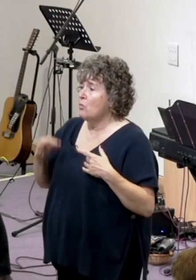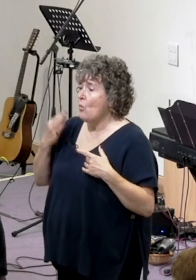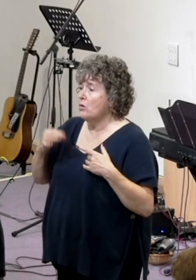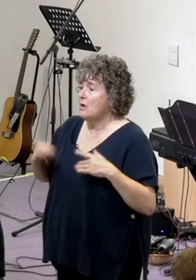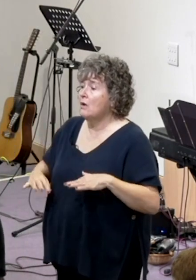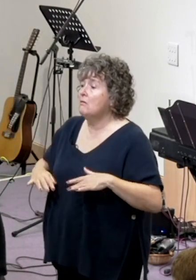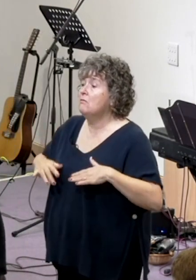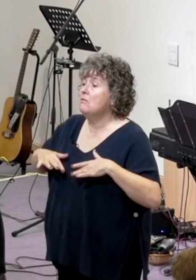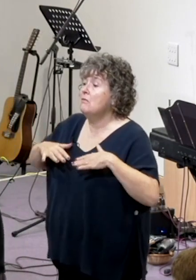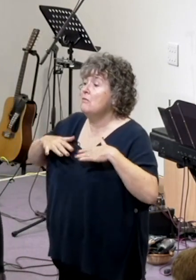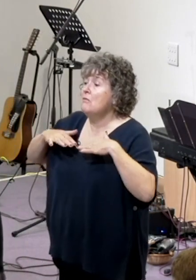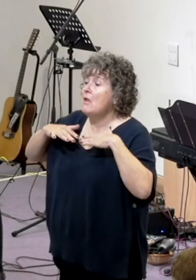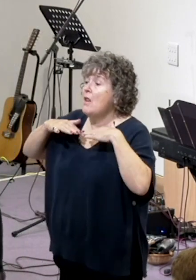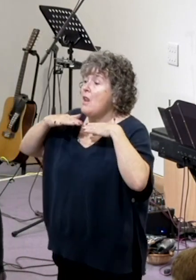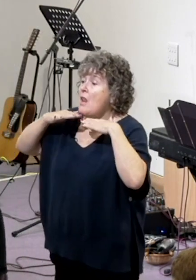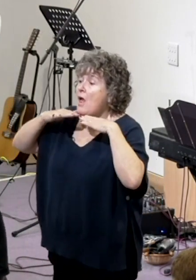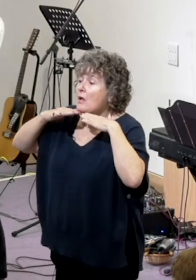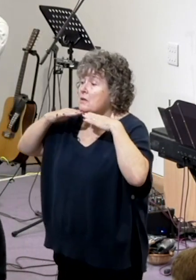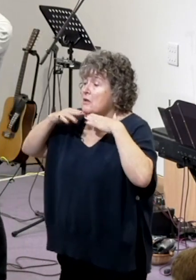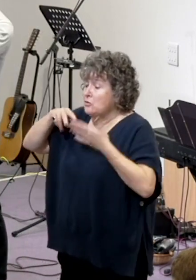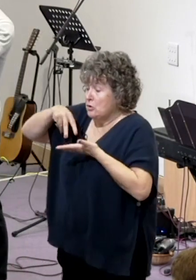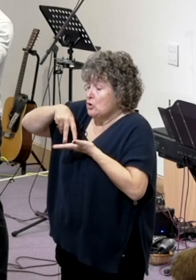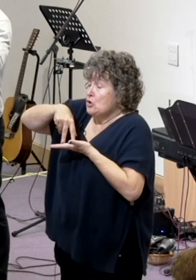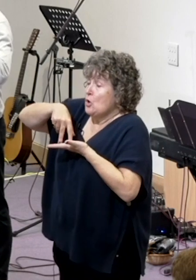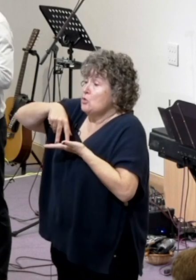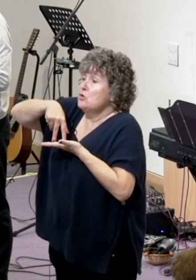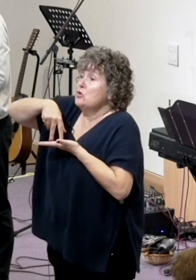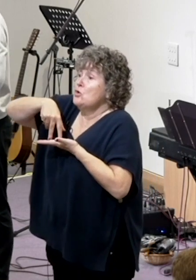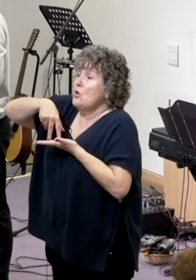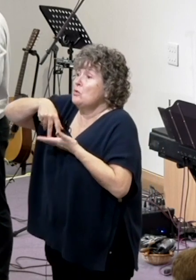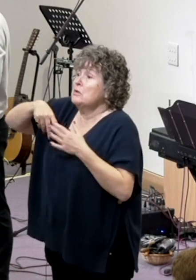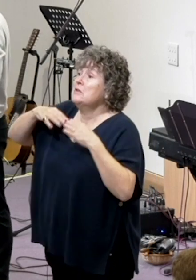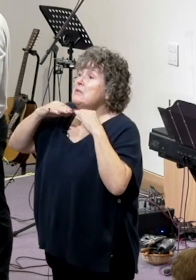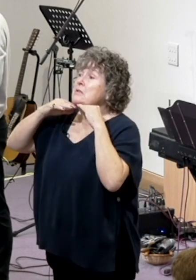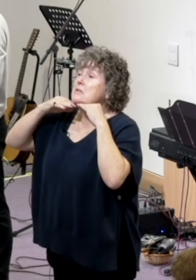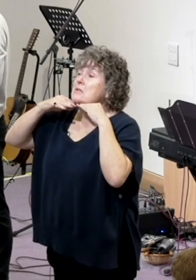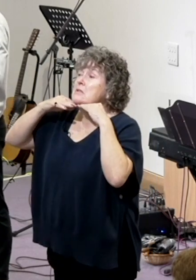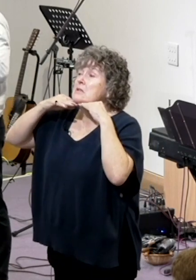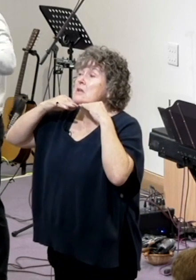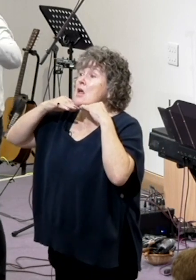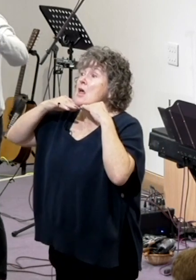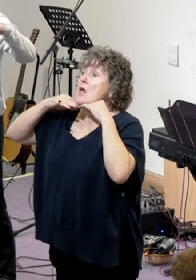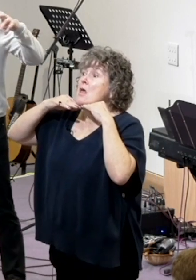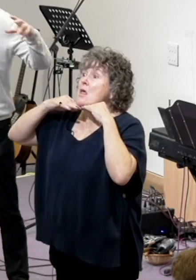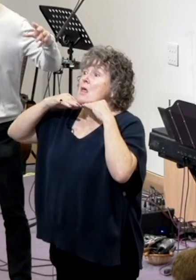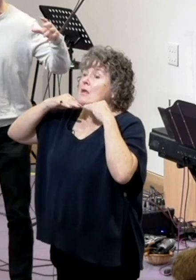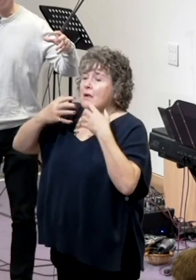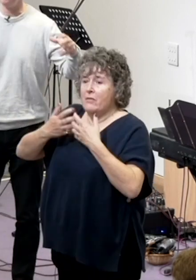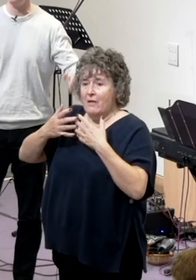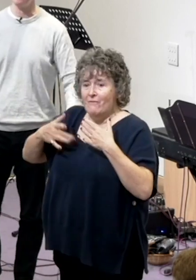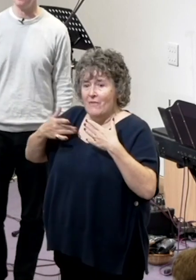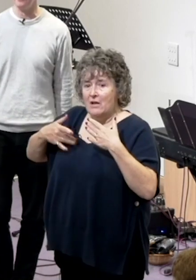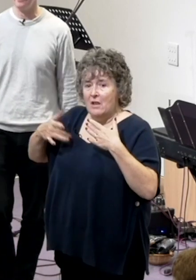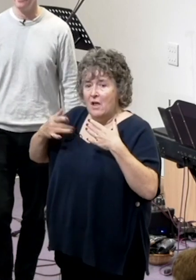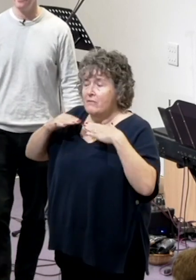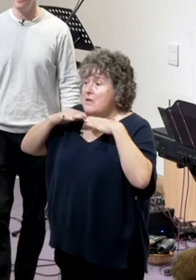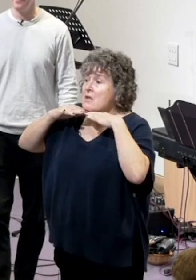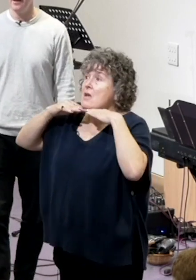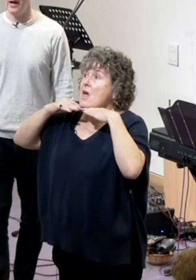water. And if they stood on their tiptoes, they could just keep their head above the water and breathe. That's how they felt their life was